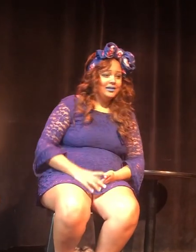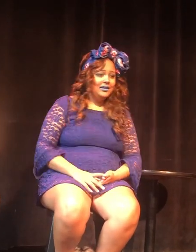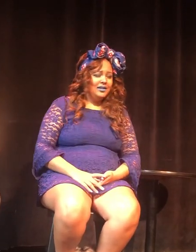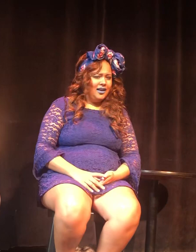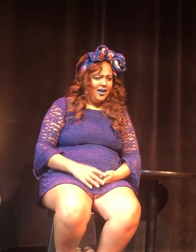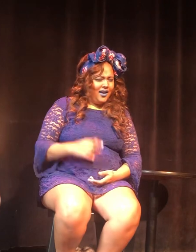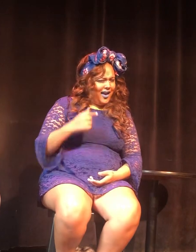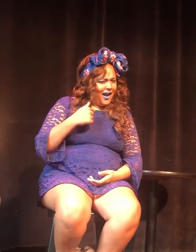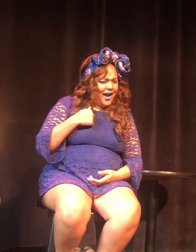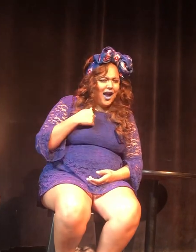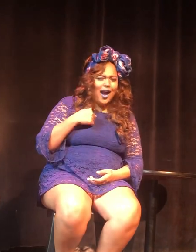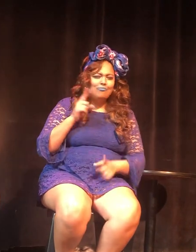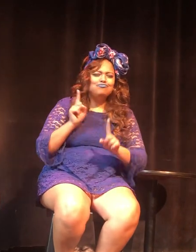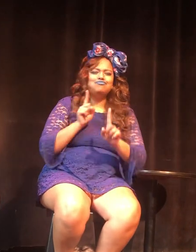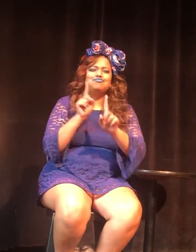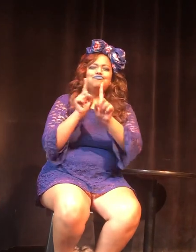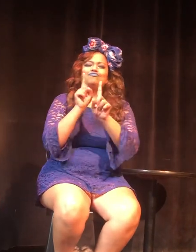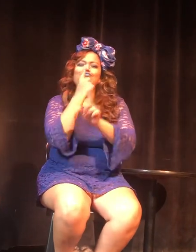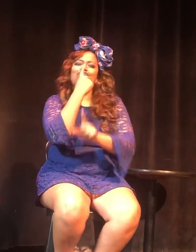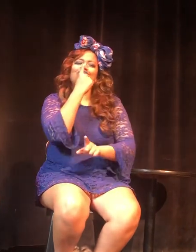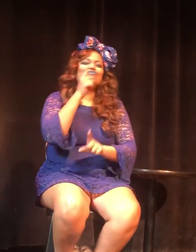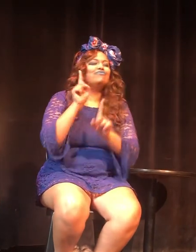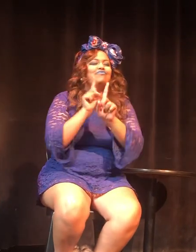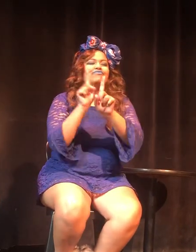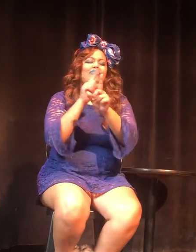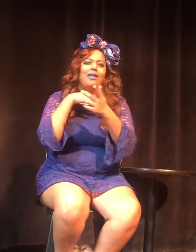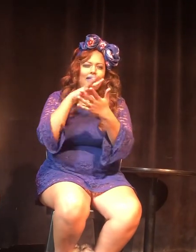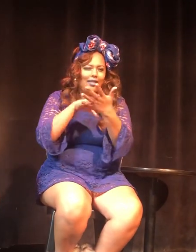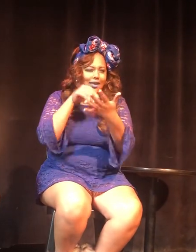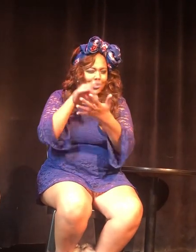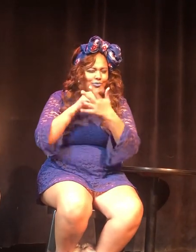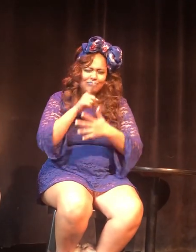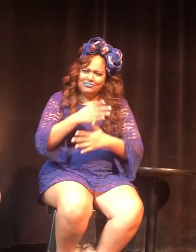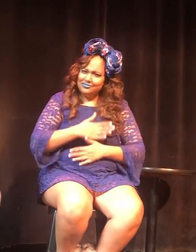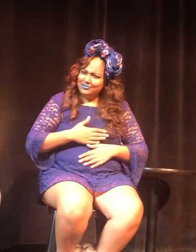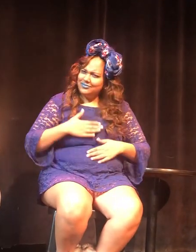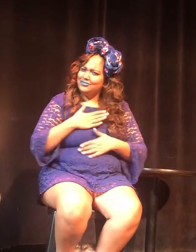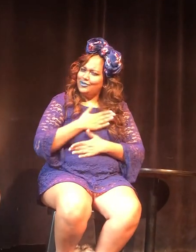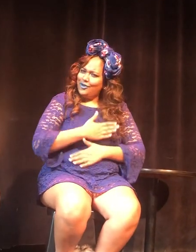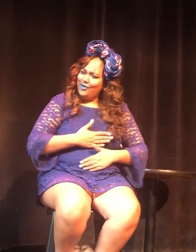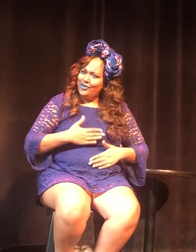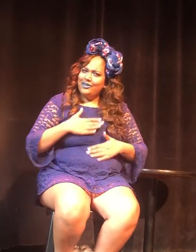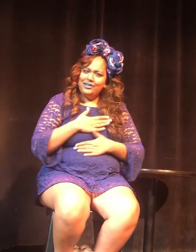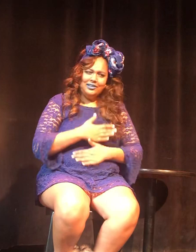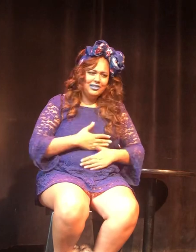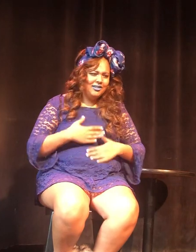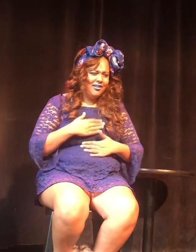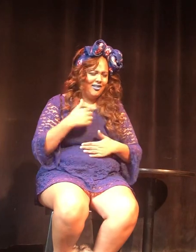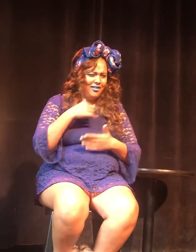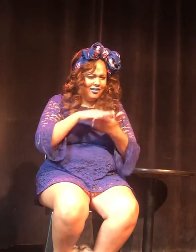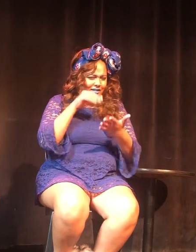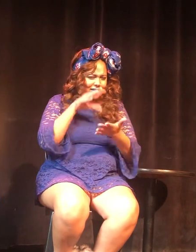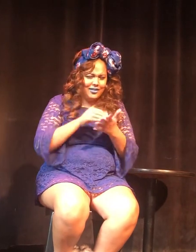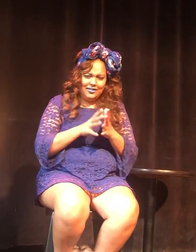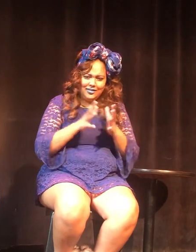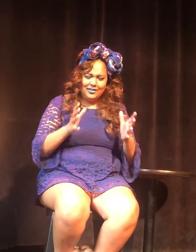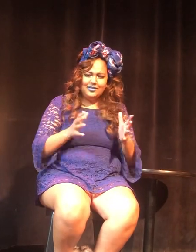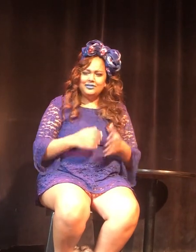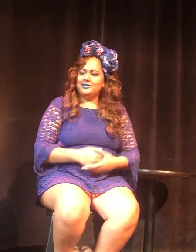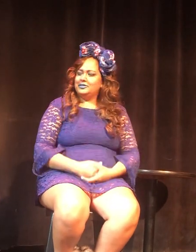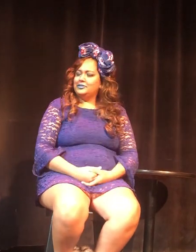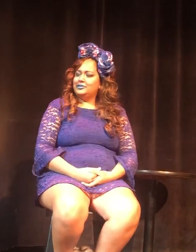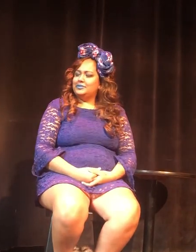on your tour, and I really enjoyed it. I learned so much. I thought it might be